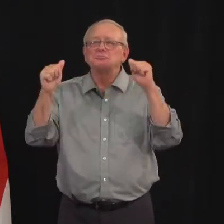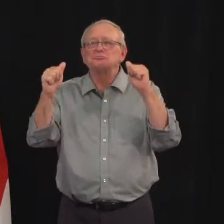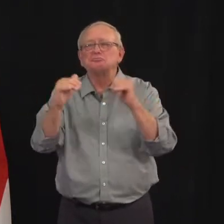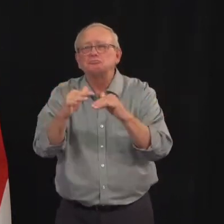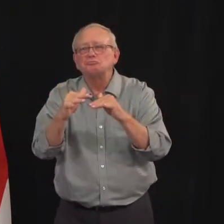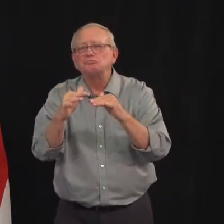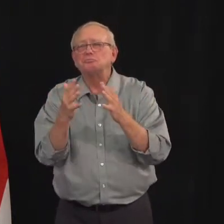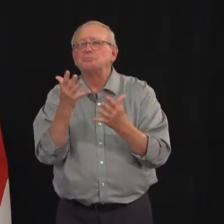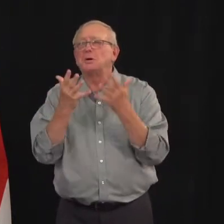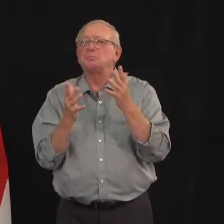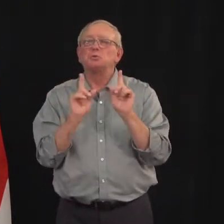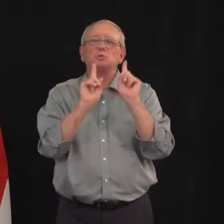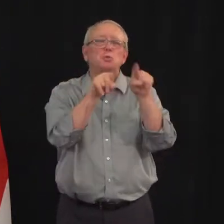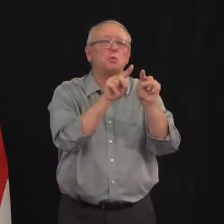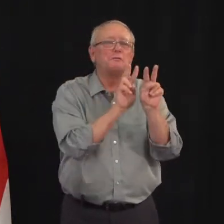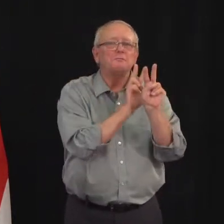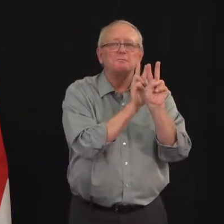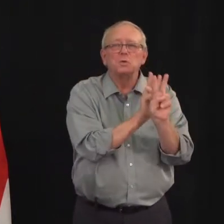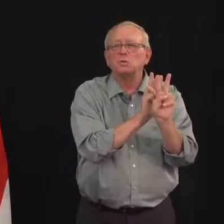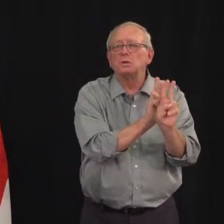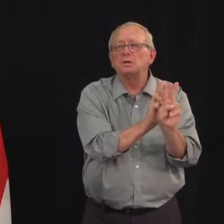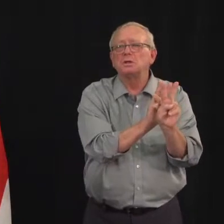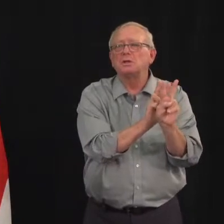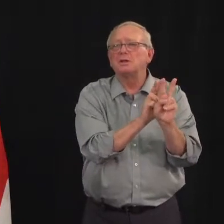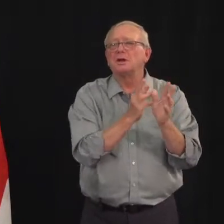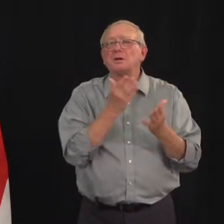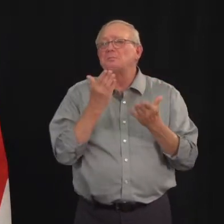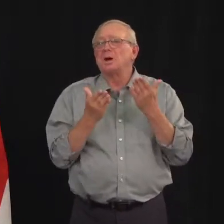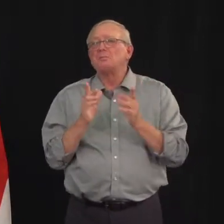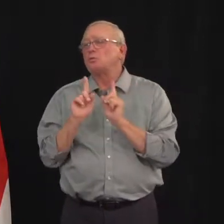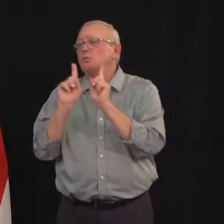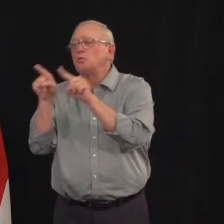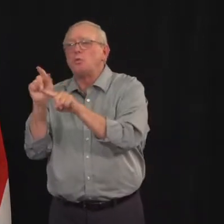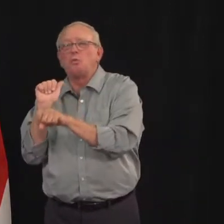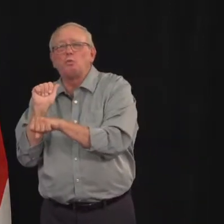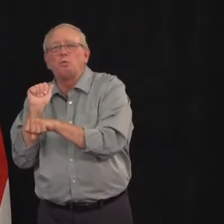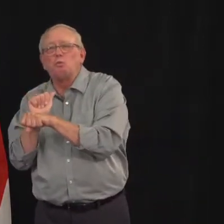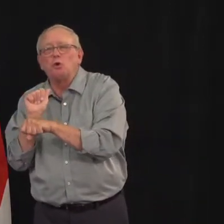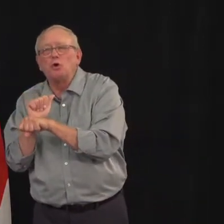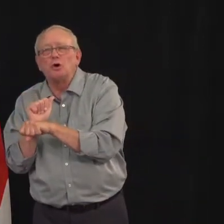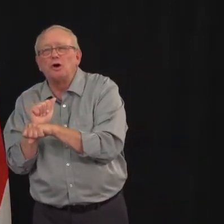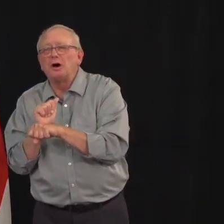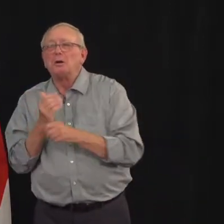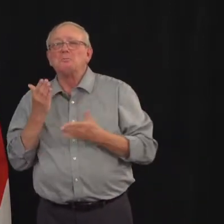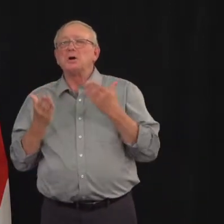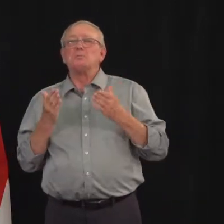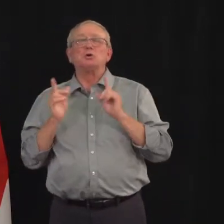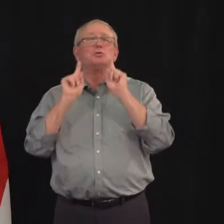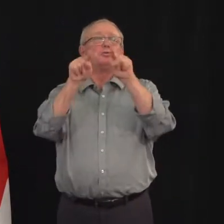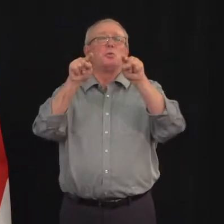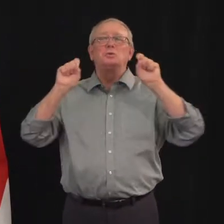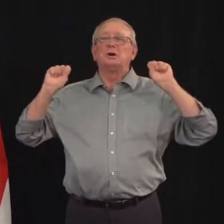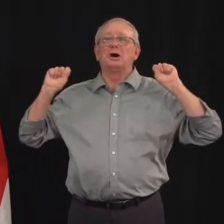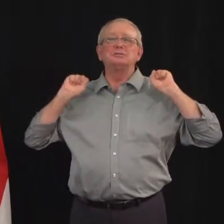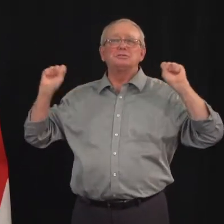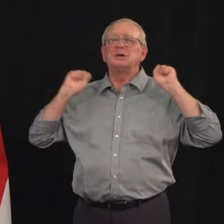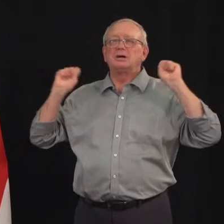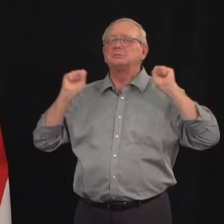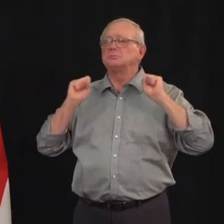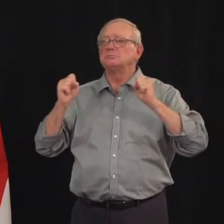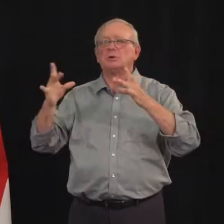of loved ones, workplaces to support their families, and exercise classes for mental and physical